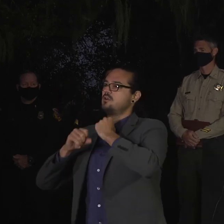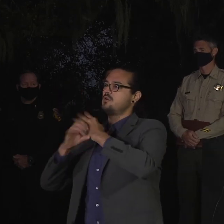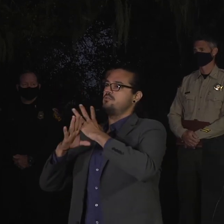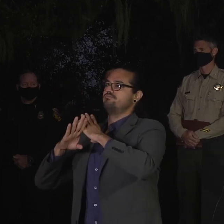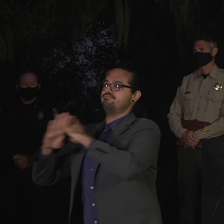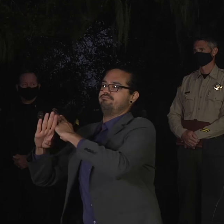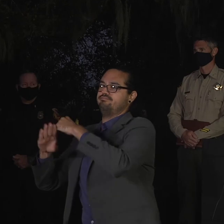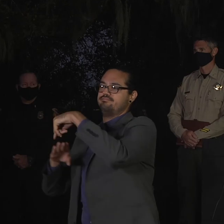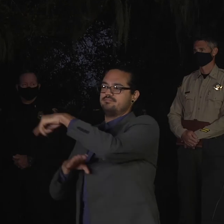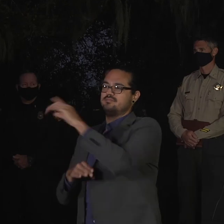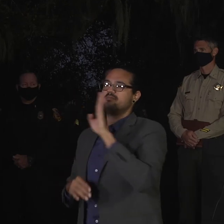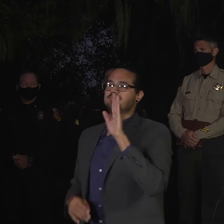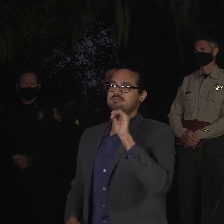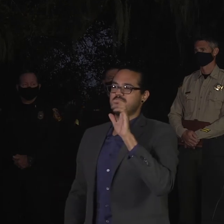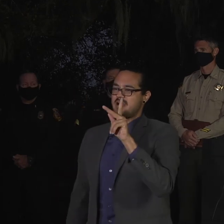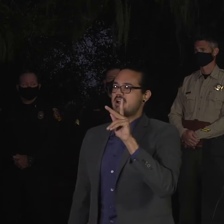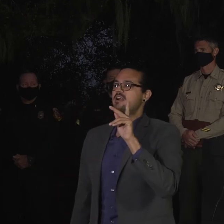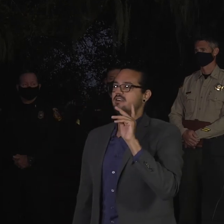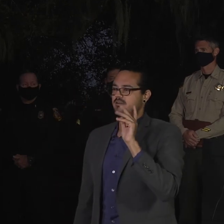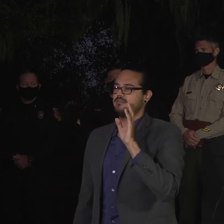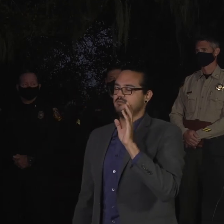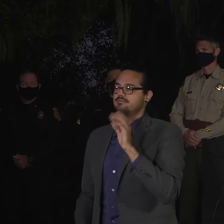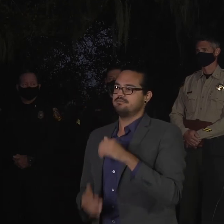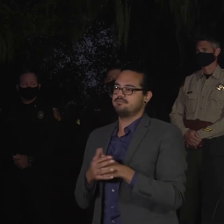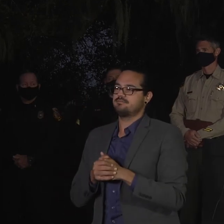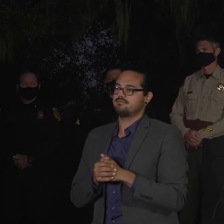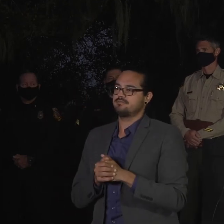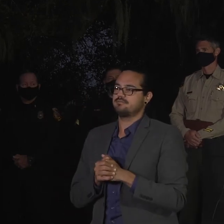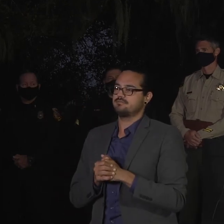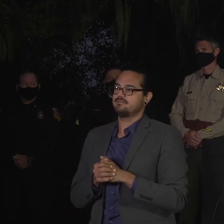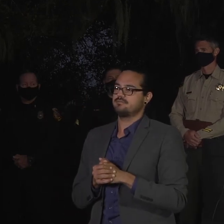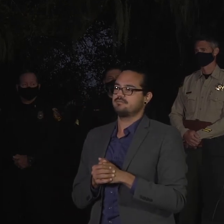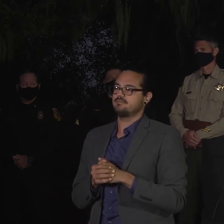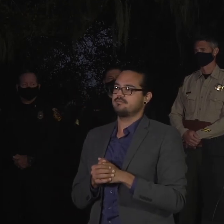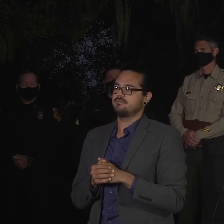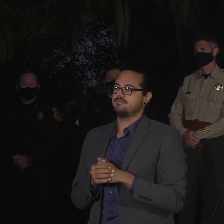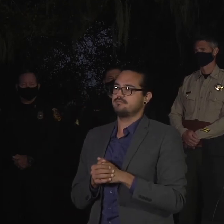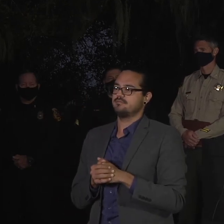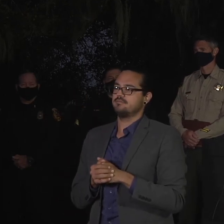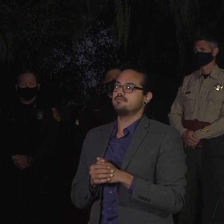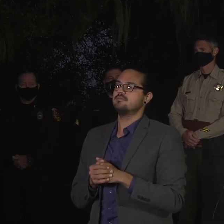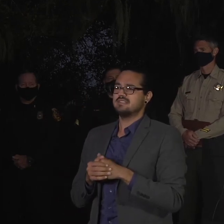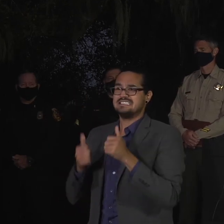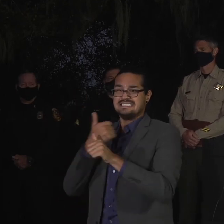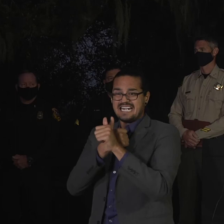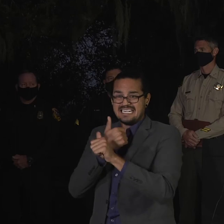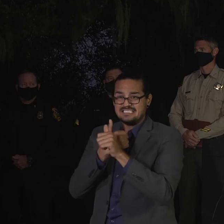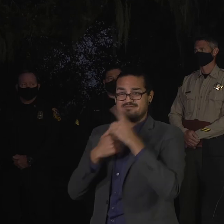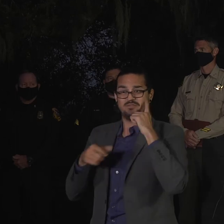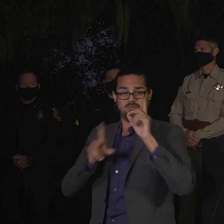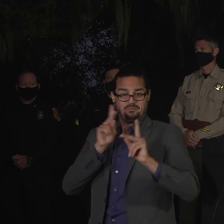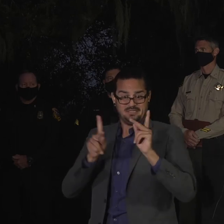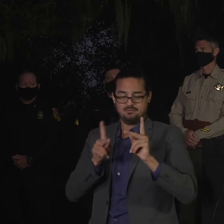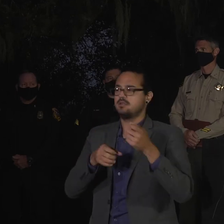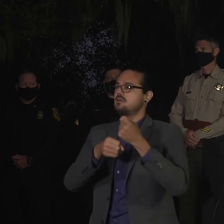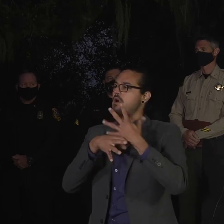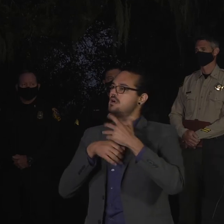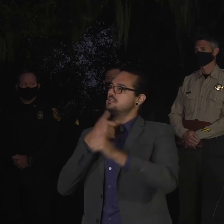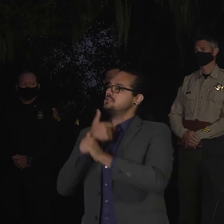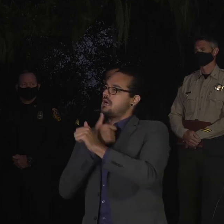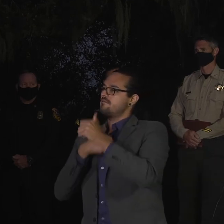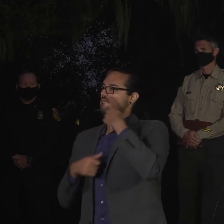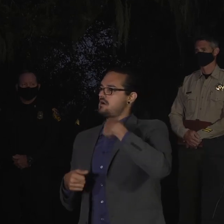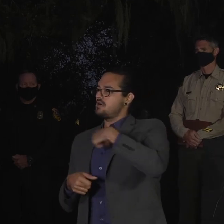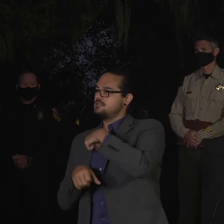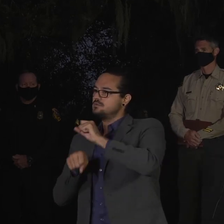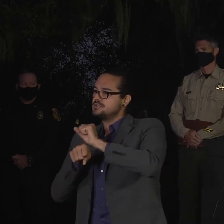it's our number one concern is making sure that people are safe and our firefighters are safe. And that is one element that increases the chances of injury. And